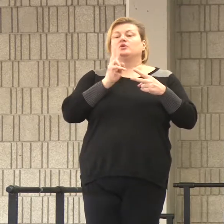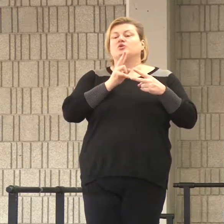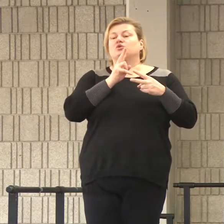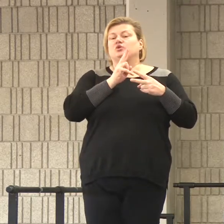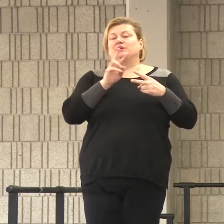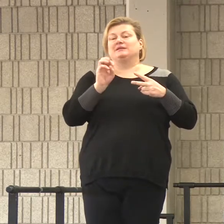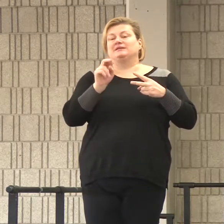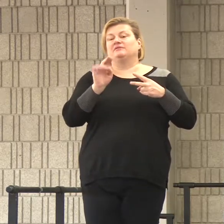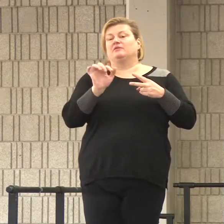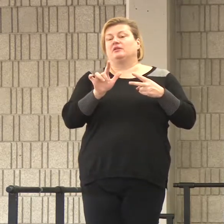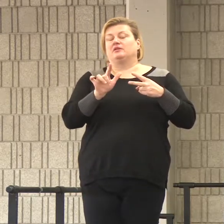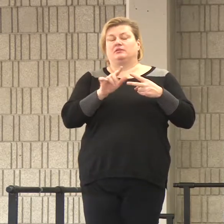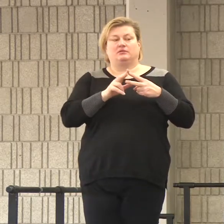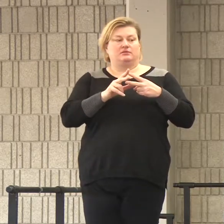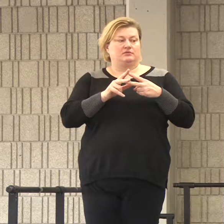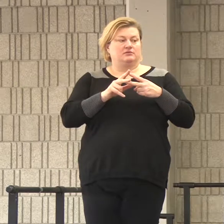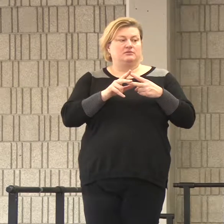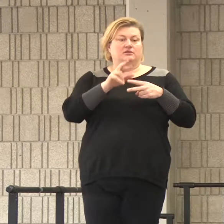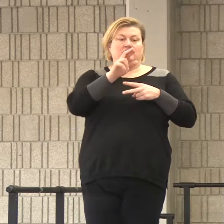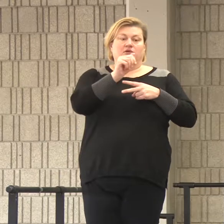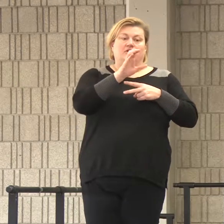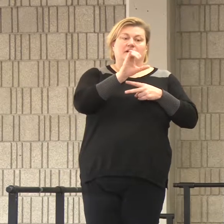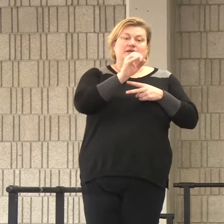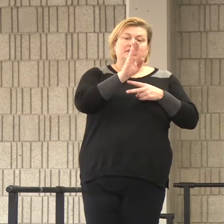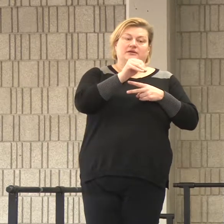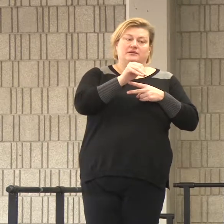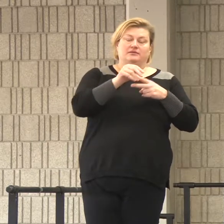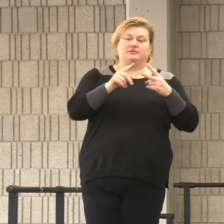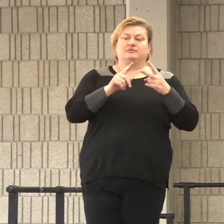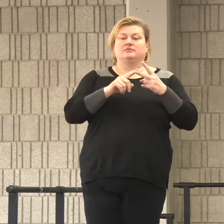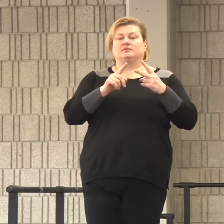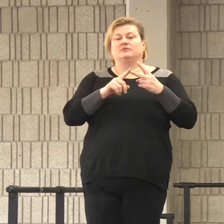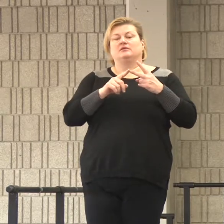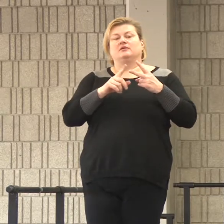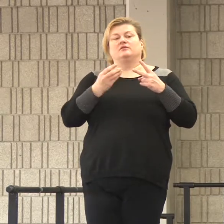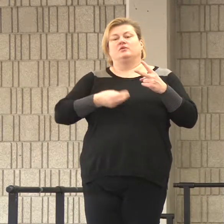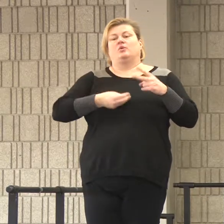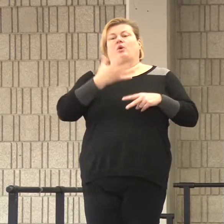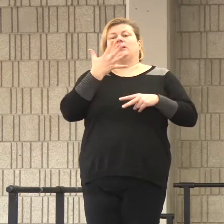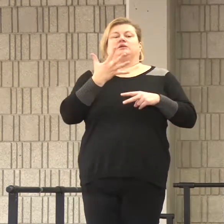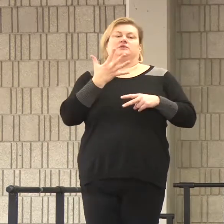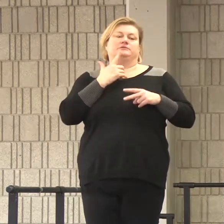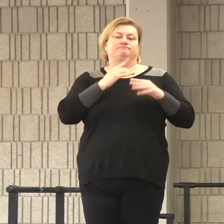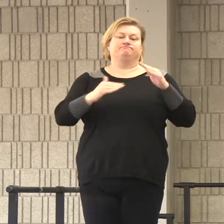our society, racism and the privilege of whiteness.